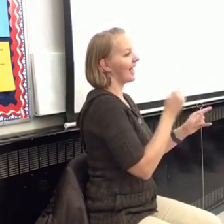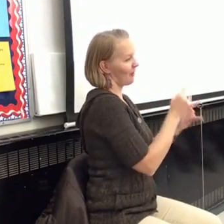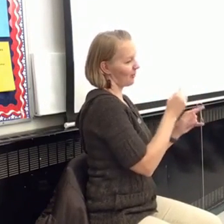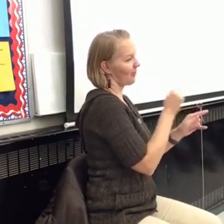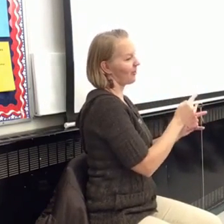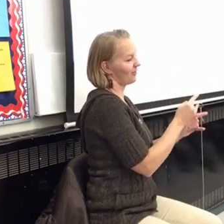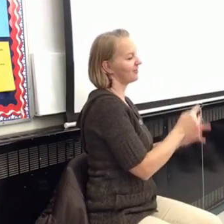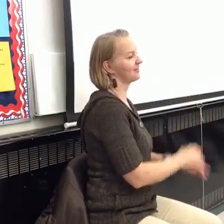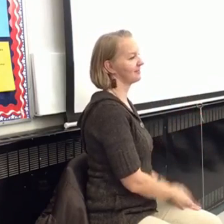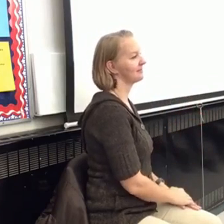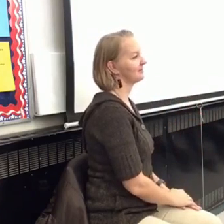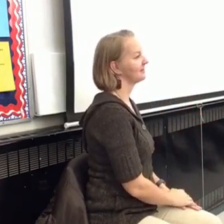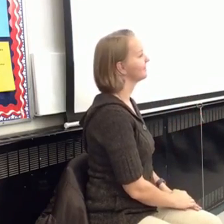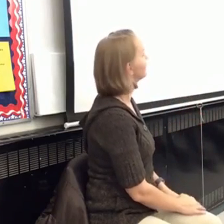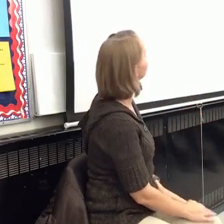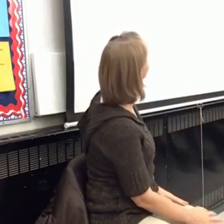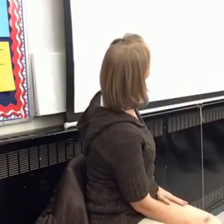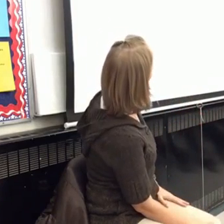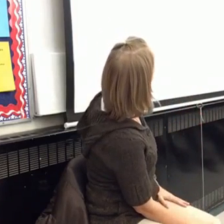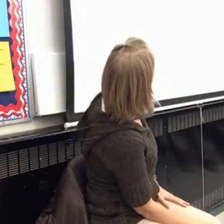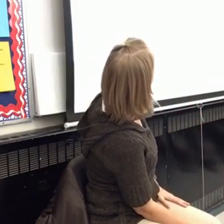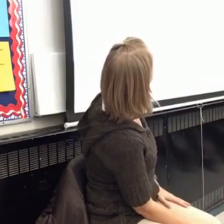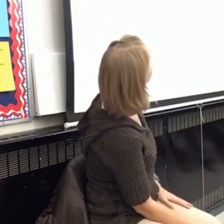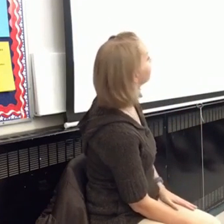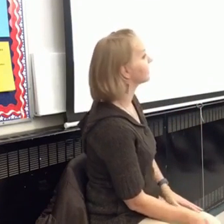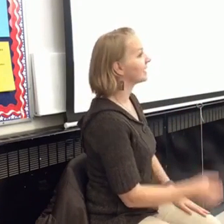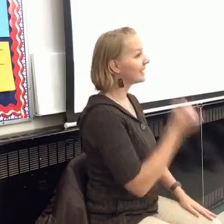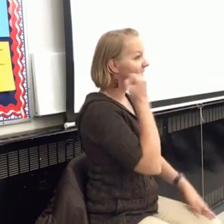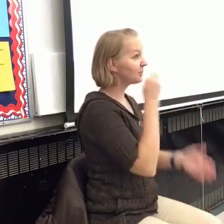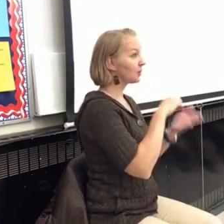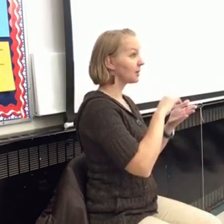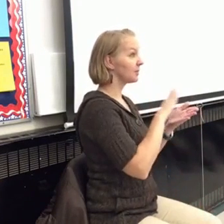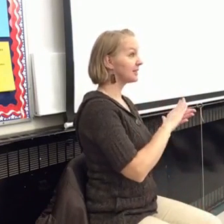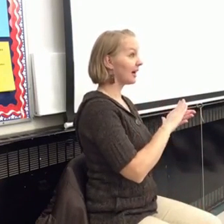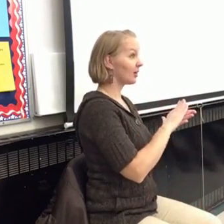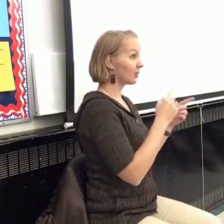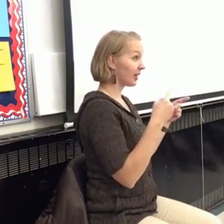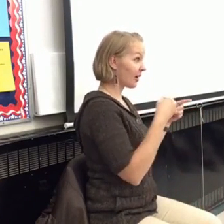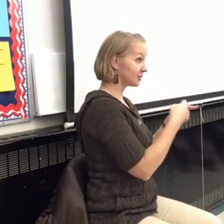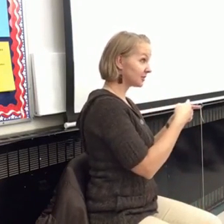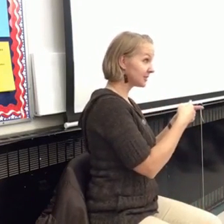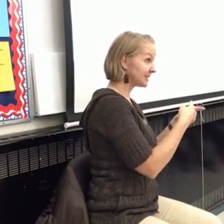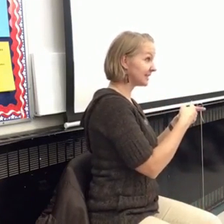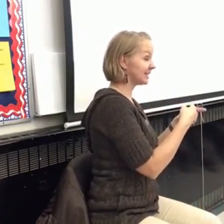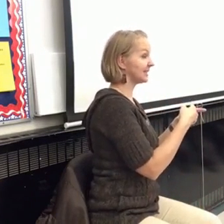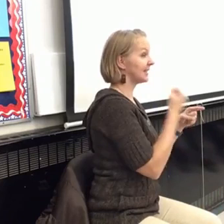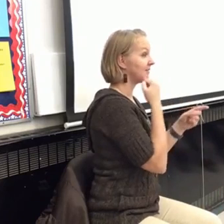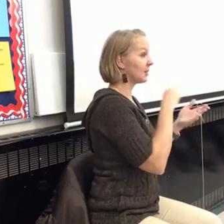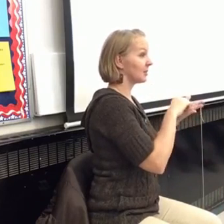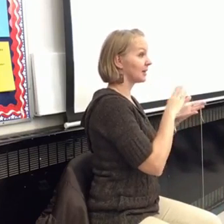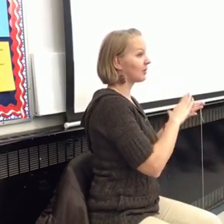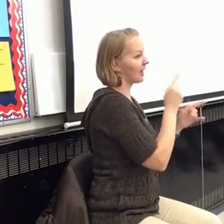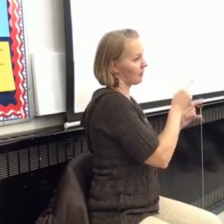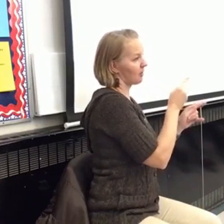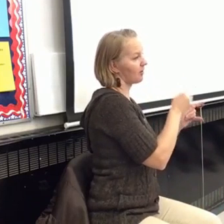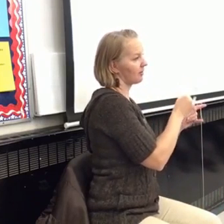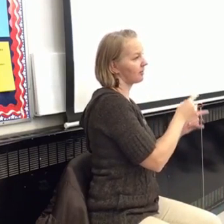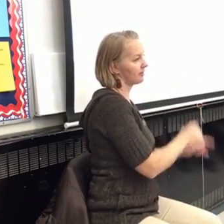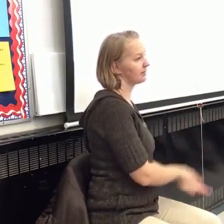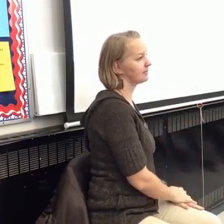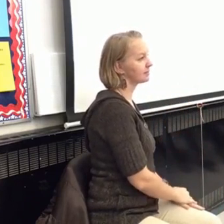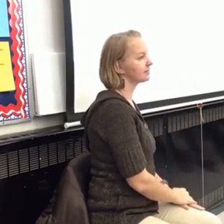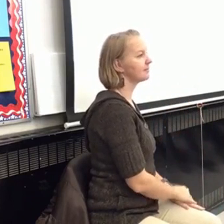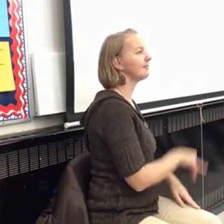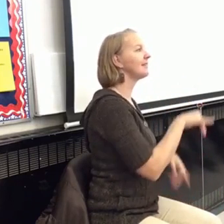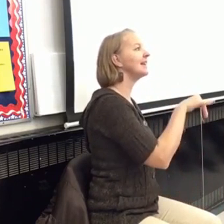alcohol. Now, if you want to put down the controversy, if you want to put down the alcohol.